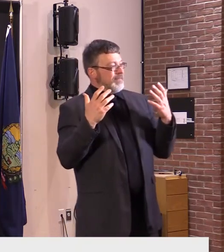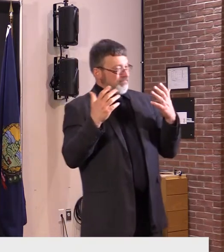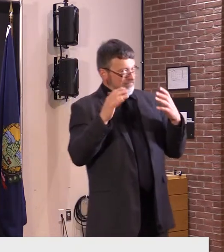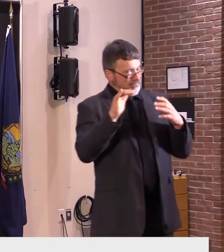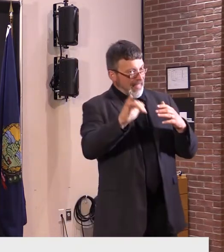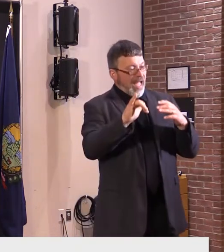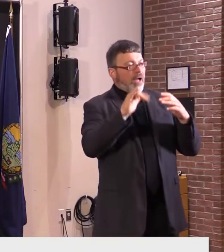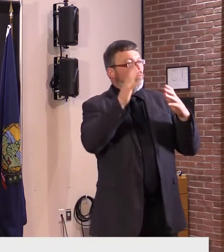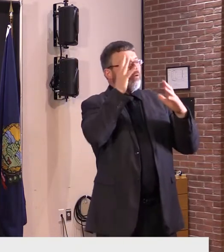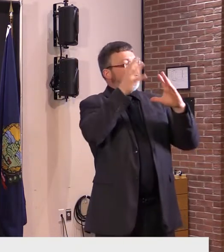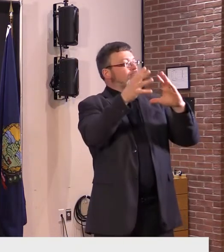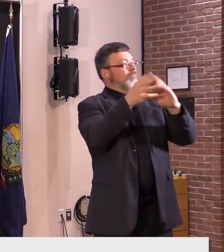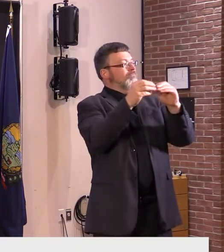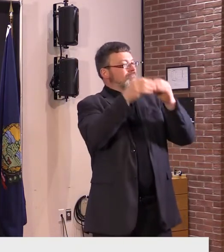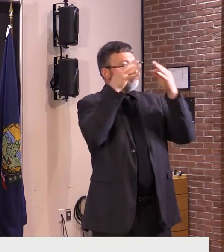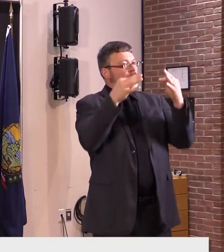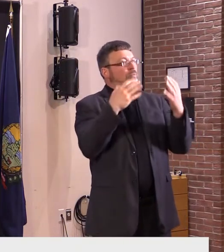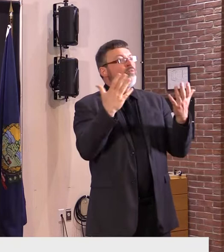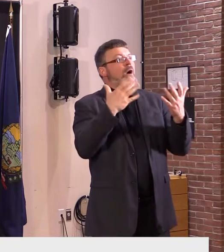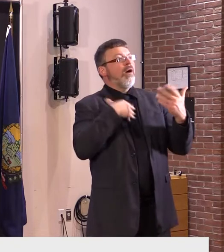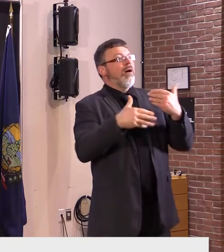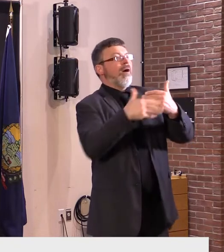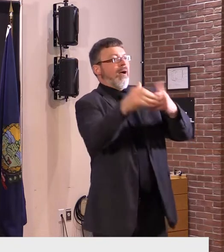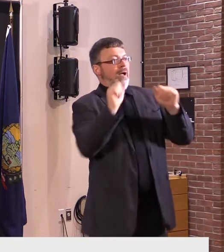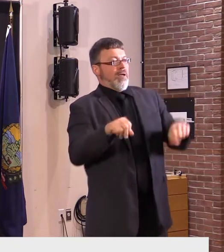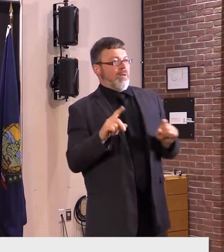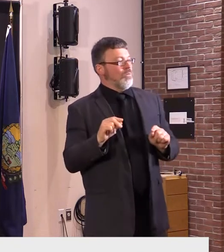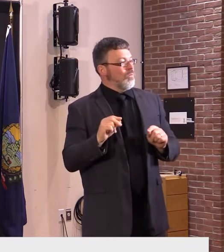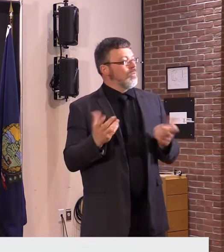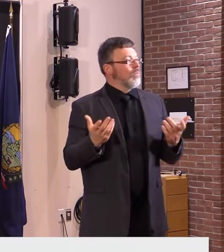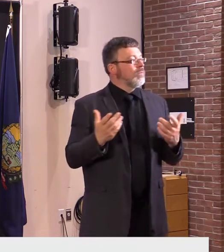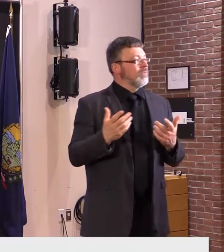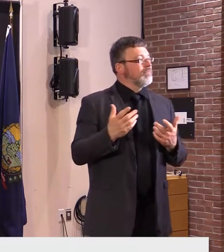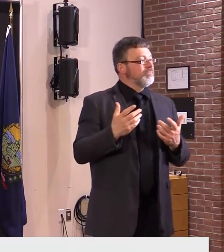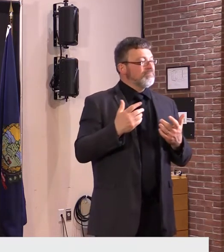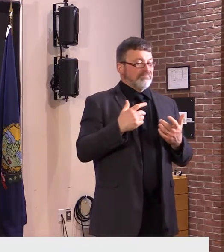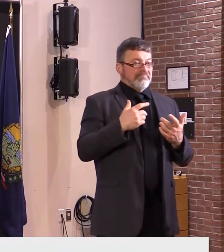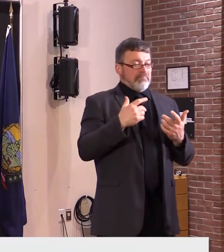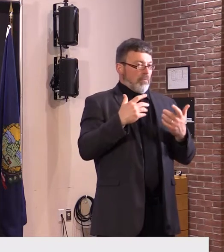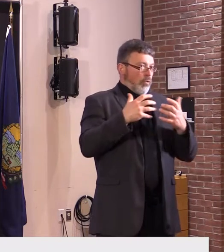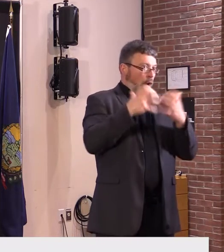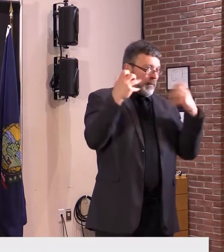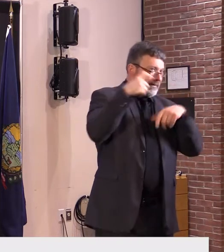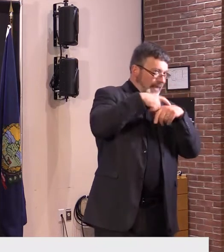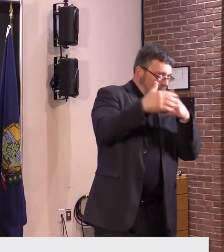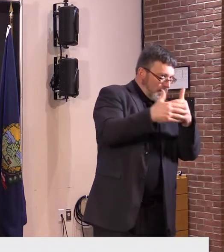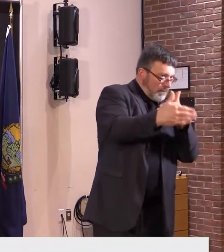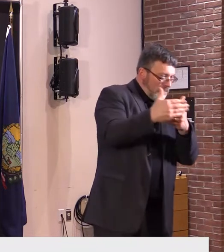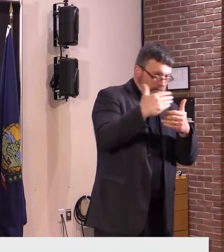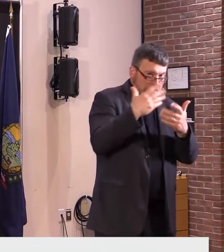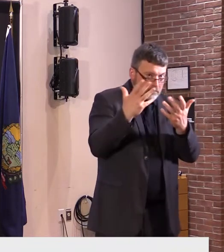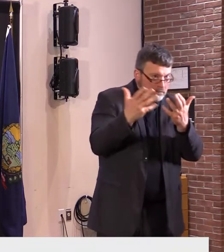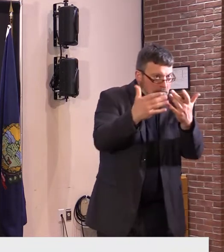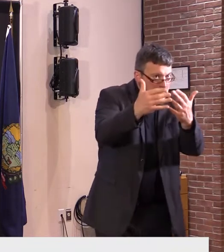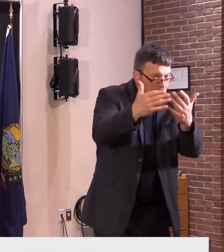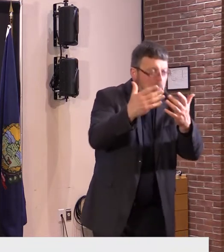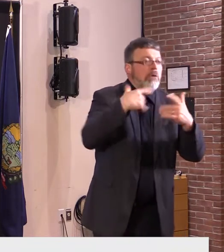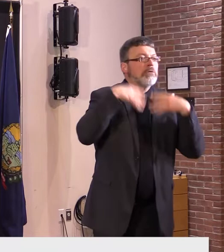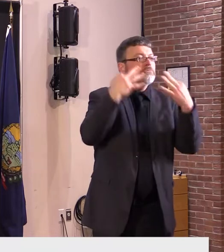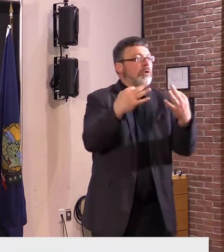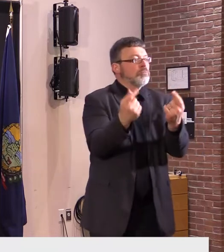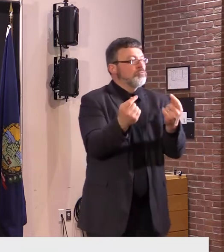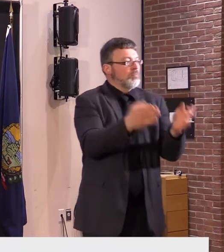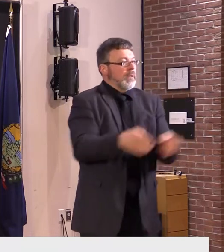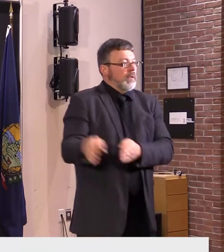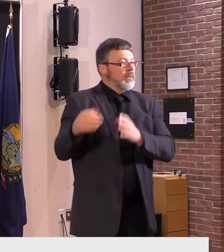to, but there's still time left in the game, so to speak. Have you had any conversations with anybody at the RGA about